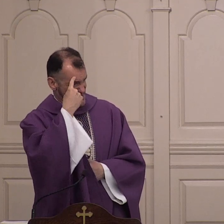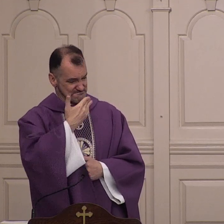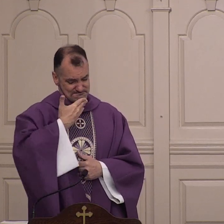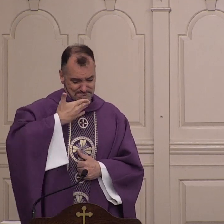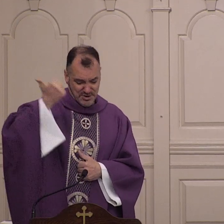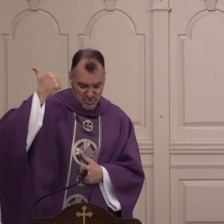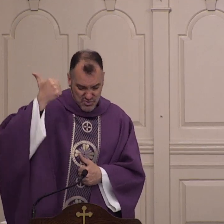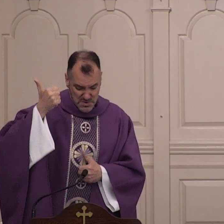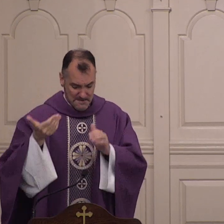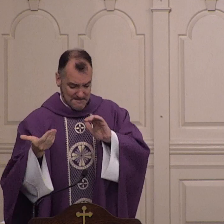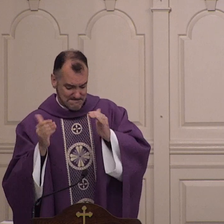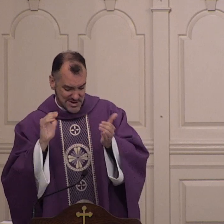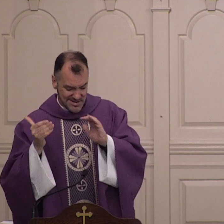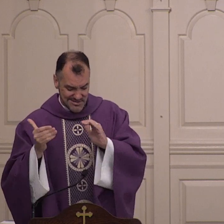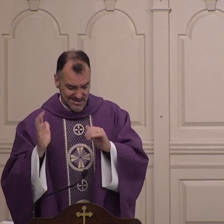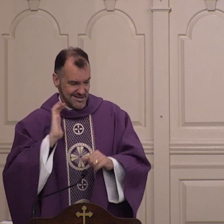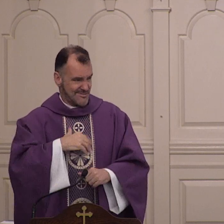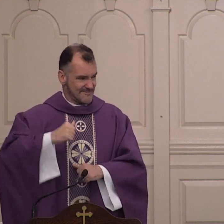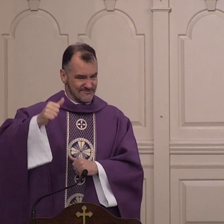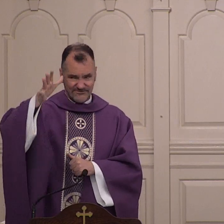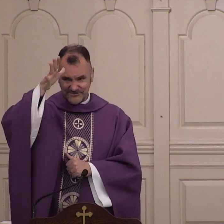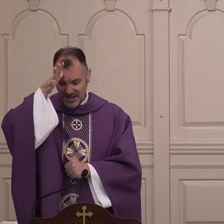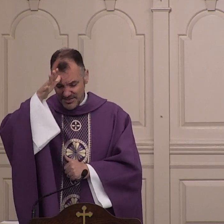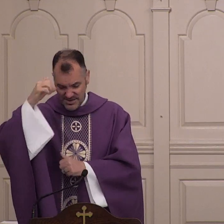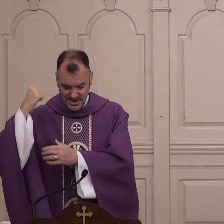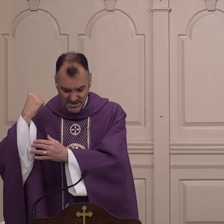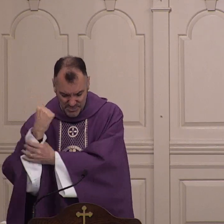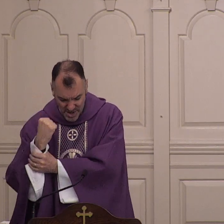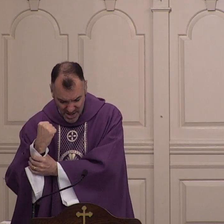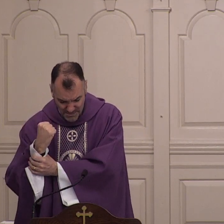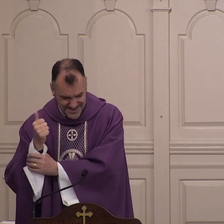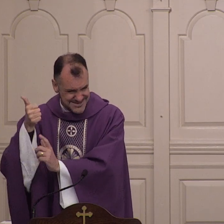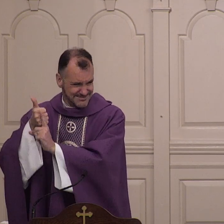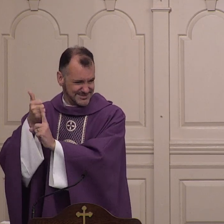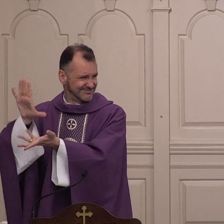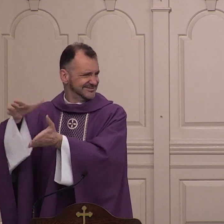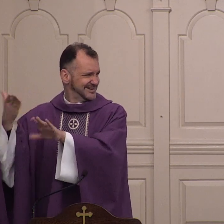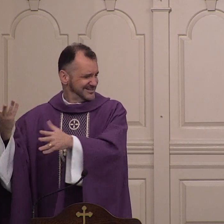Are you greater than our father Abraham, who died?